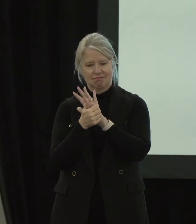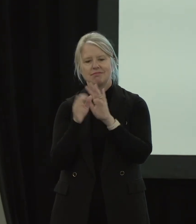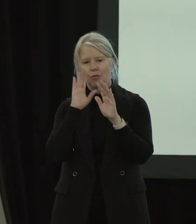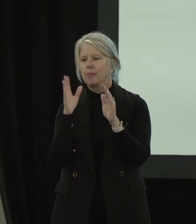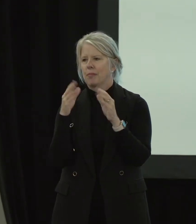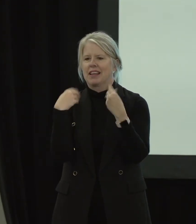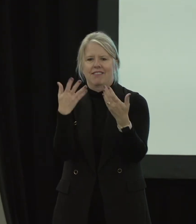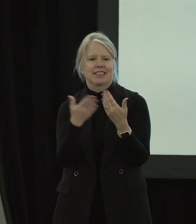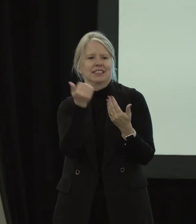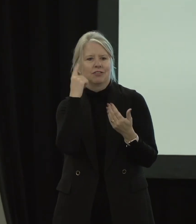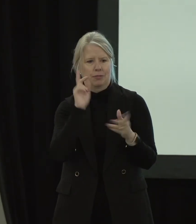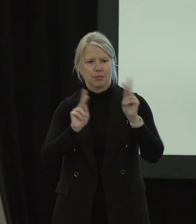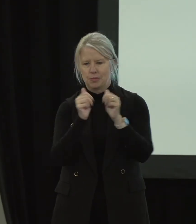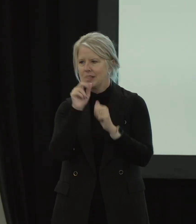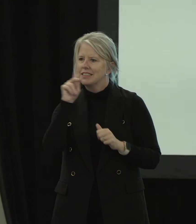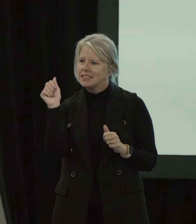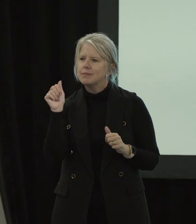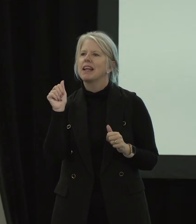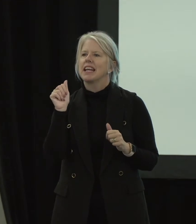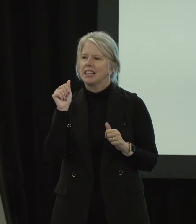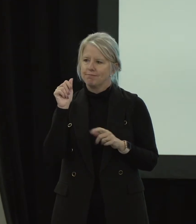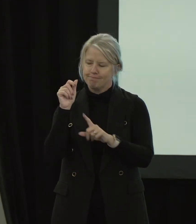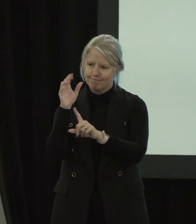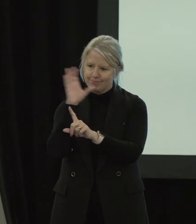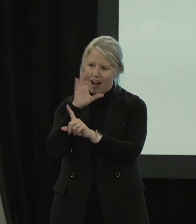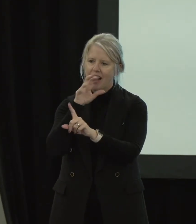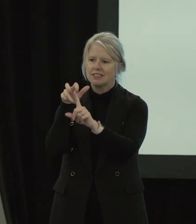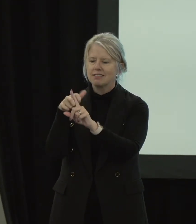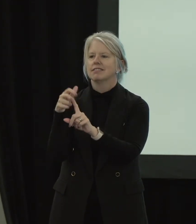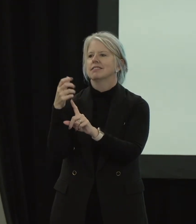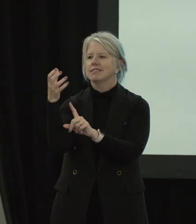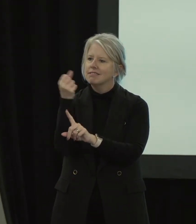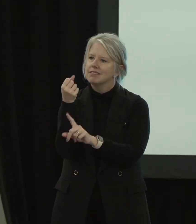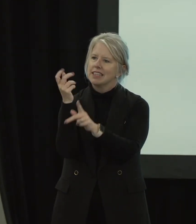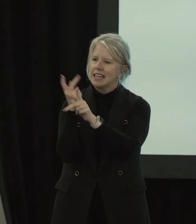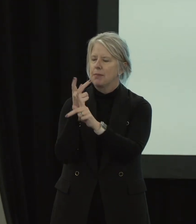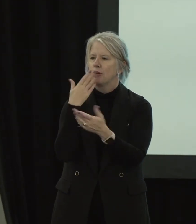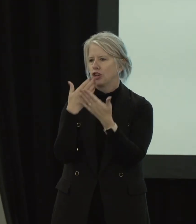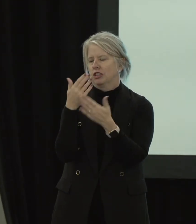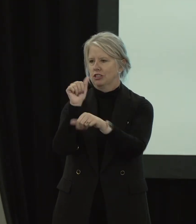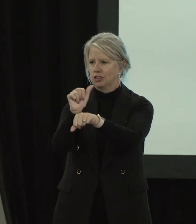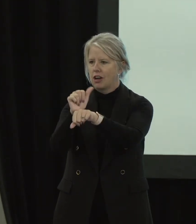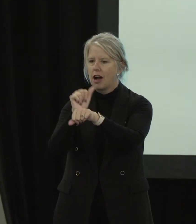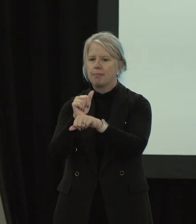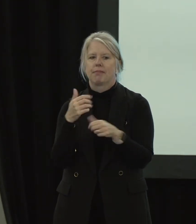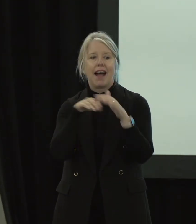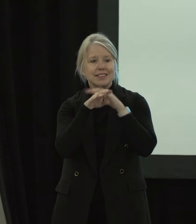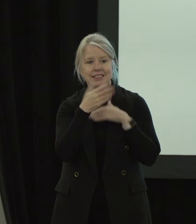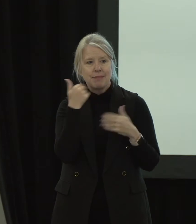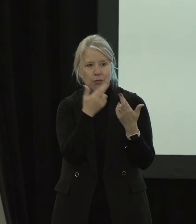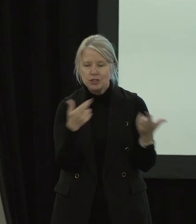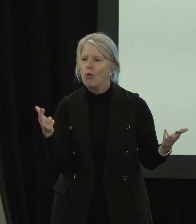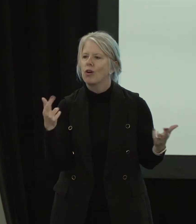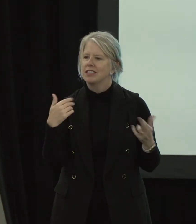for persons with disabilities find and keep good jobs, have access to better resources, and have a